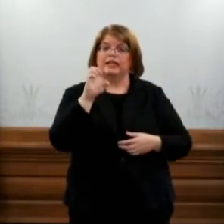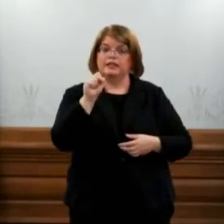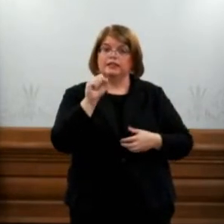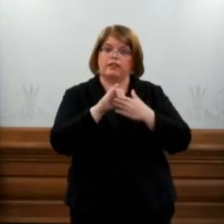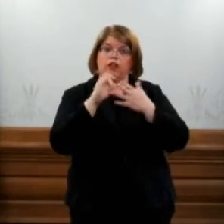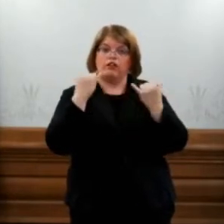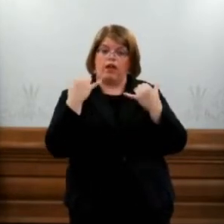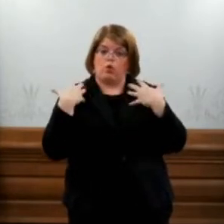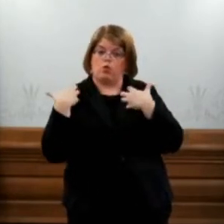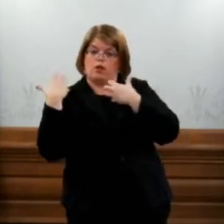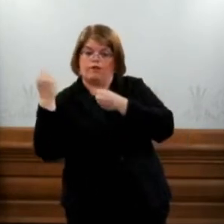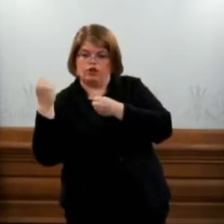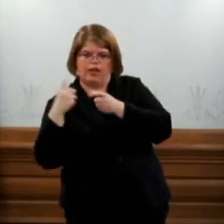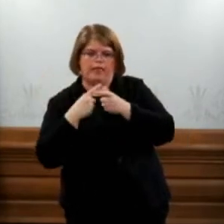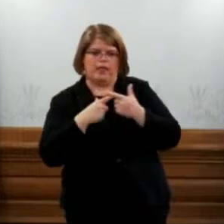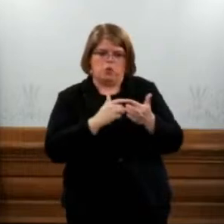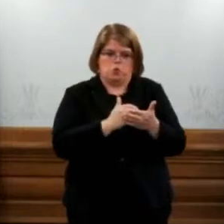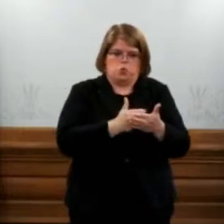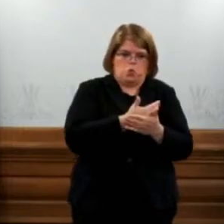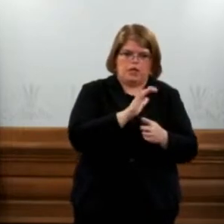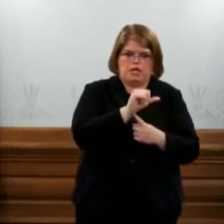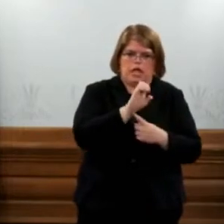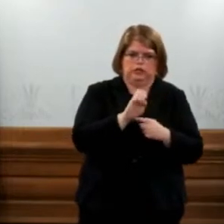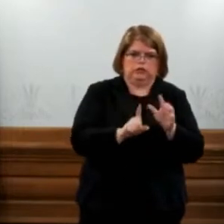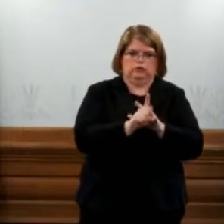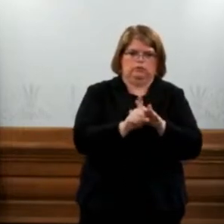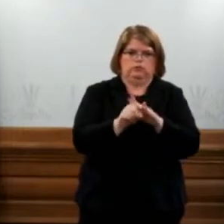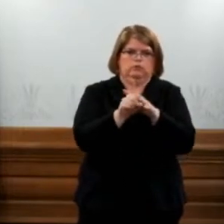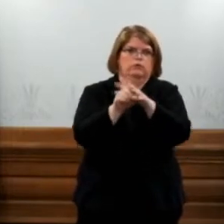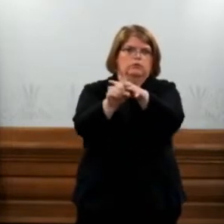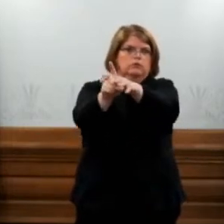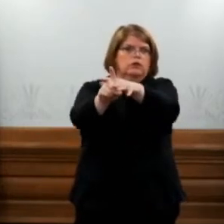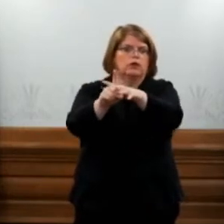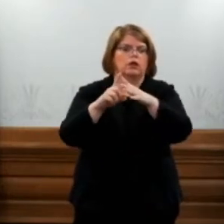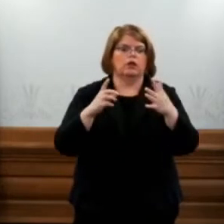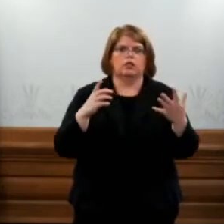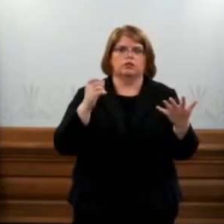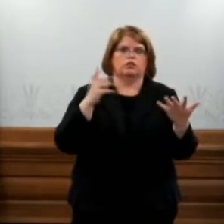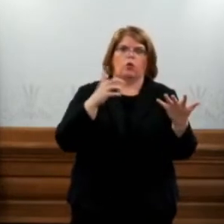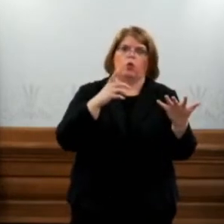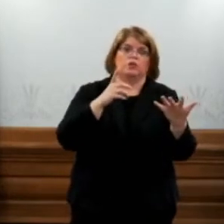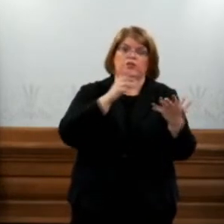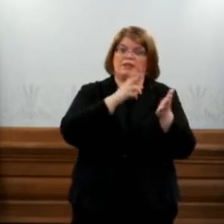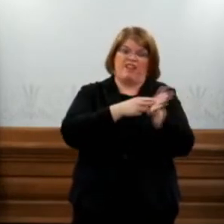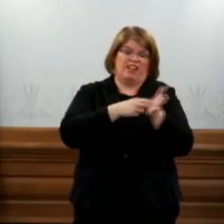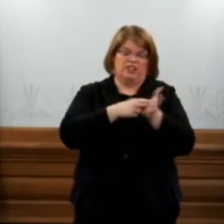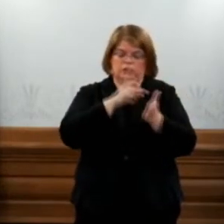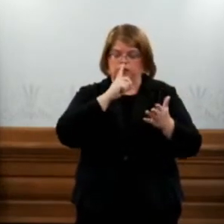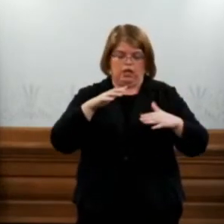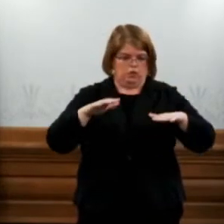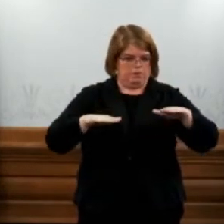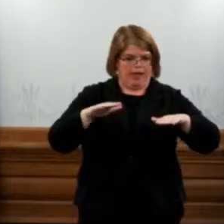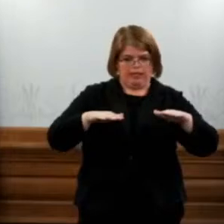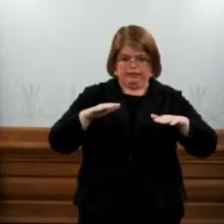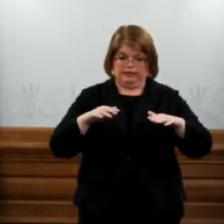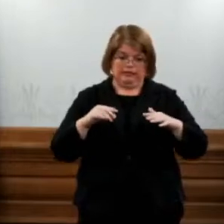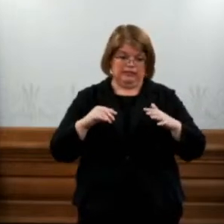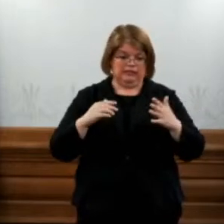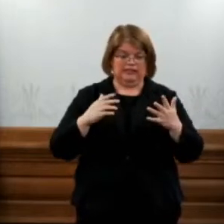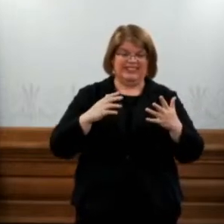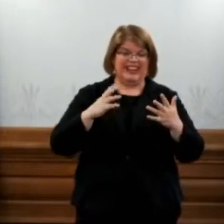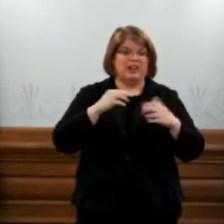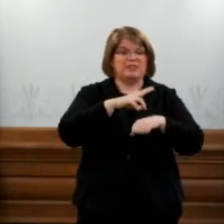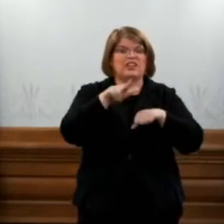better, and then new ones are cropping up. And it's, to be honest with you, Marty, it was just a balancing act. We don't want to, and it was a